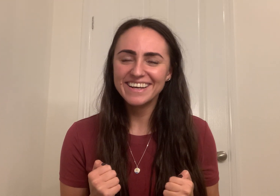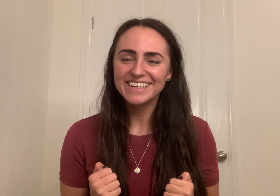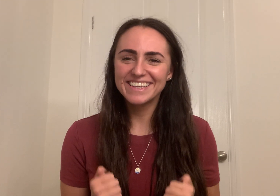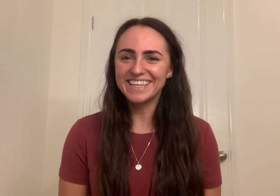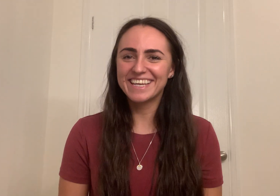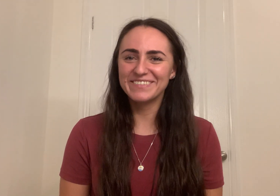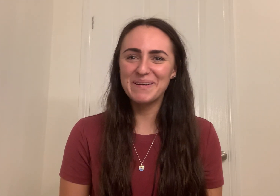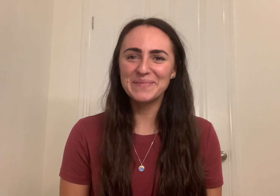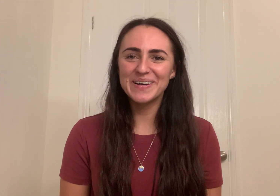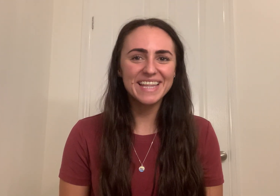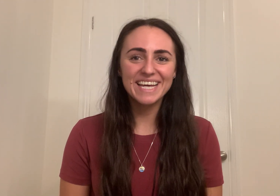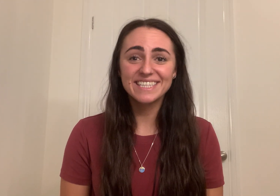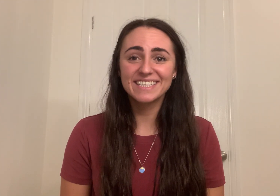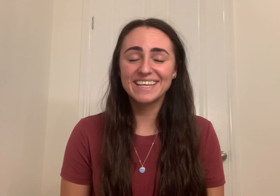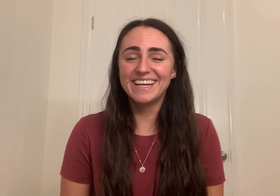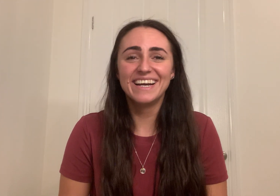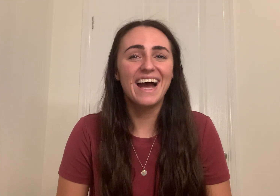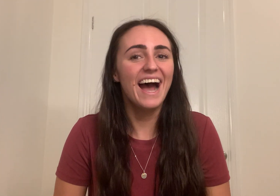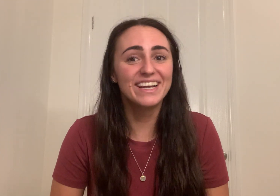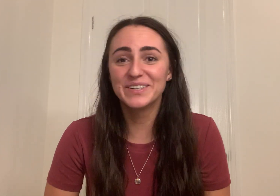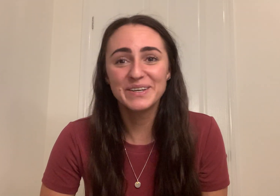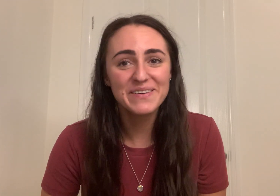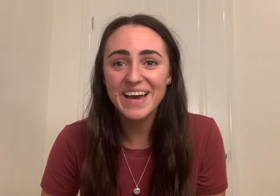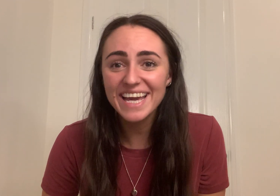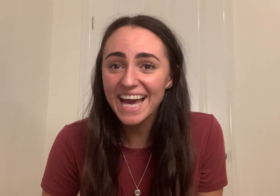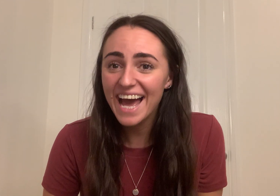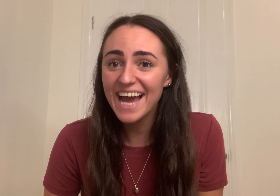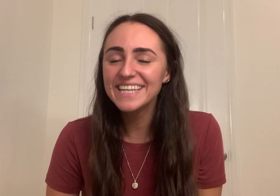cake. I think you can remember all this. I don't know if I can.